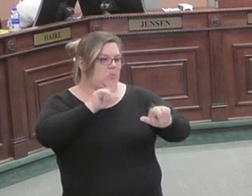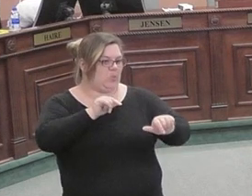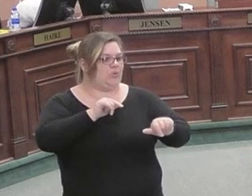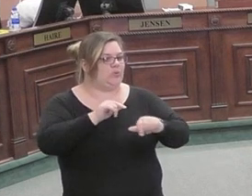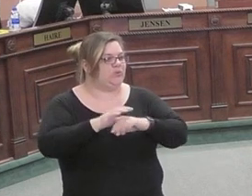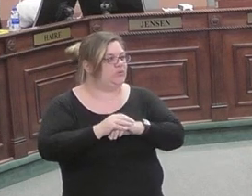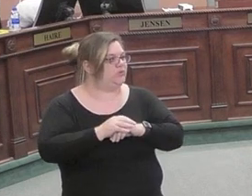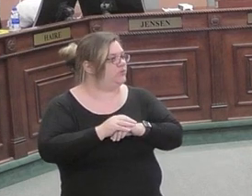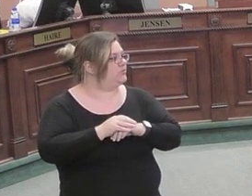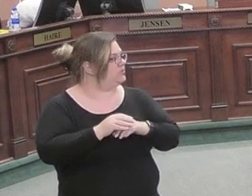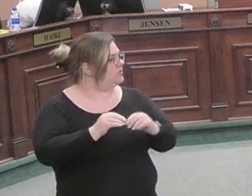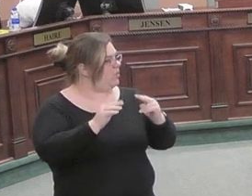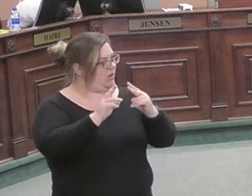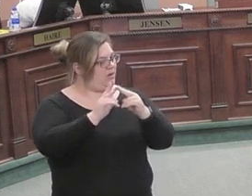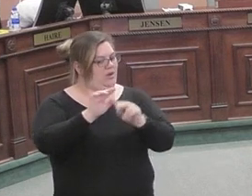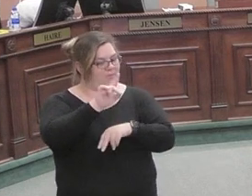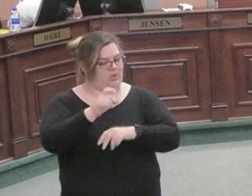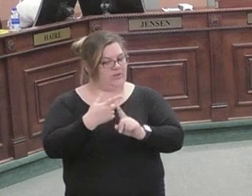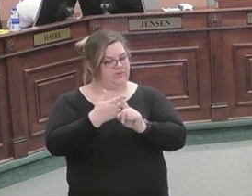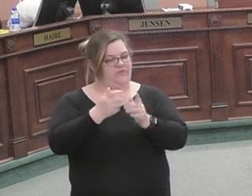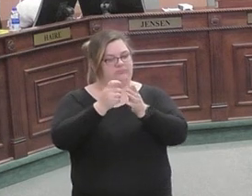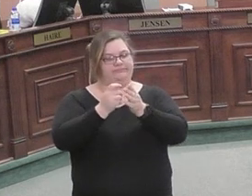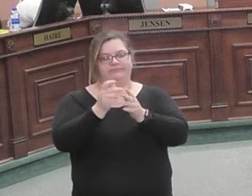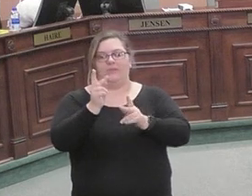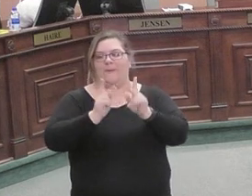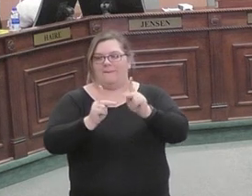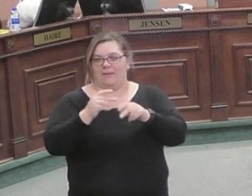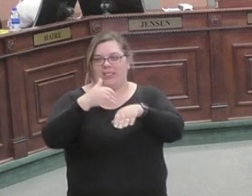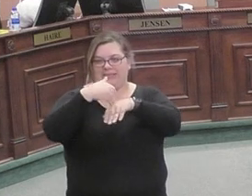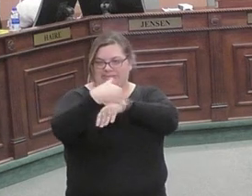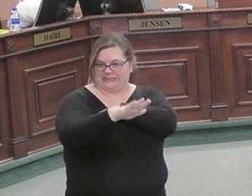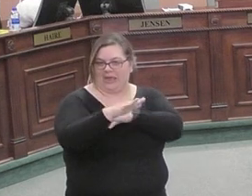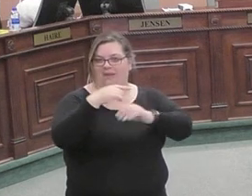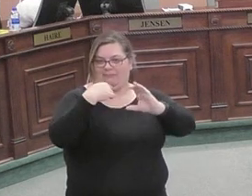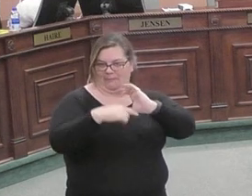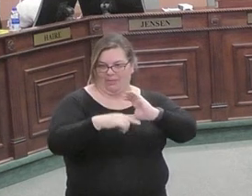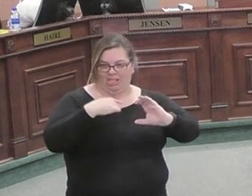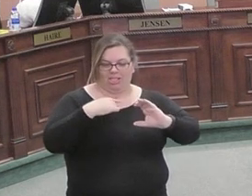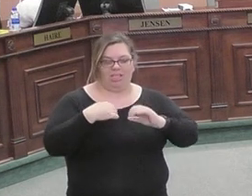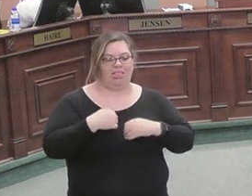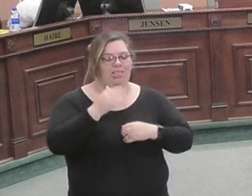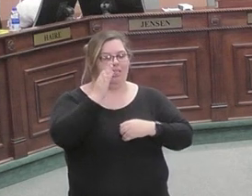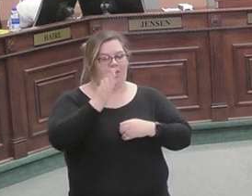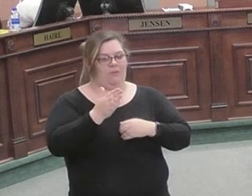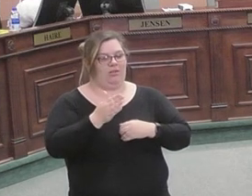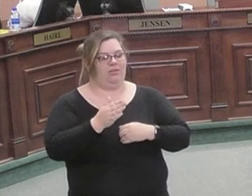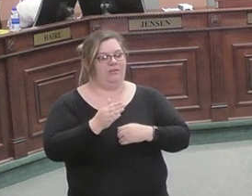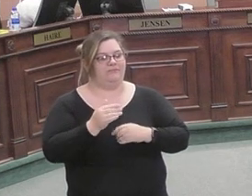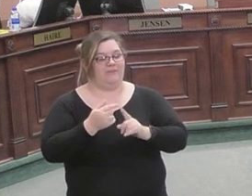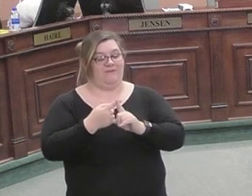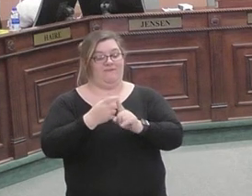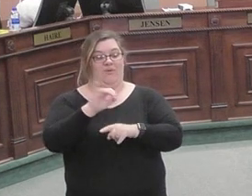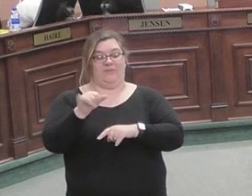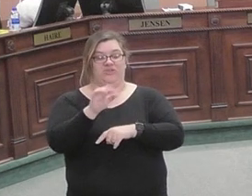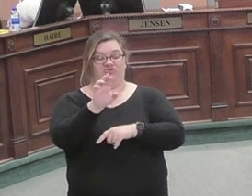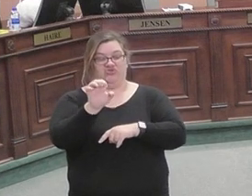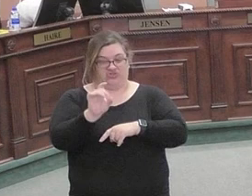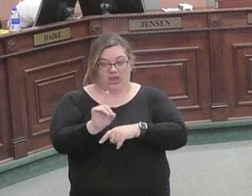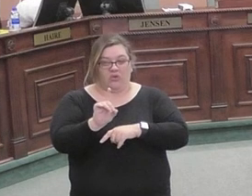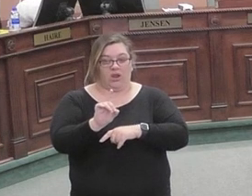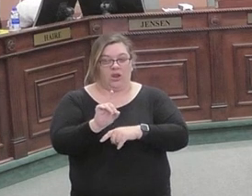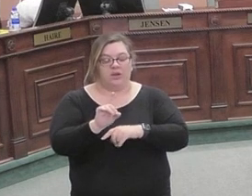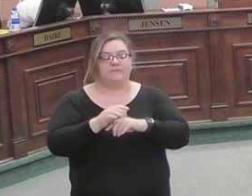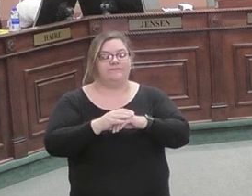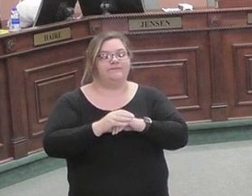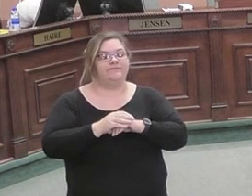So a couple of questions, Mayor, from write-ins that we had before. So I'll ask this one on behalf of Jared from Spectrum and Bill Kirby from The Observer.